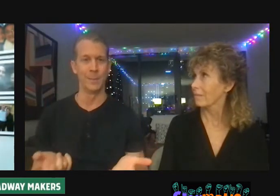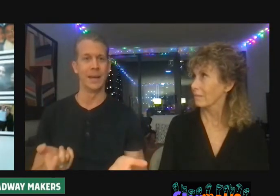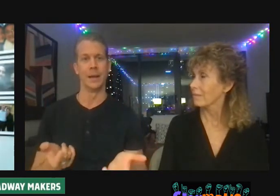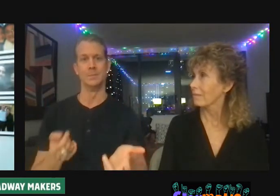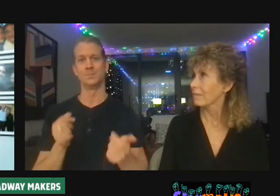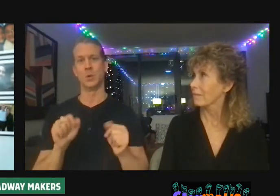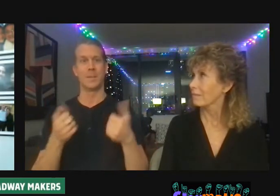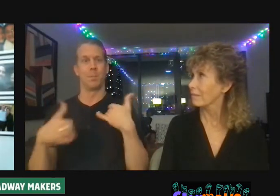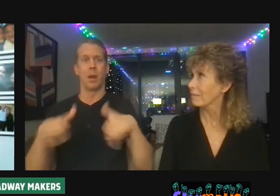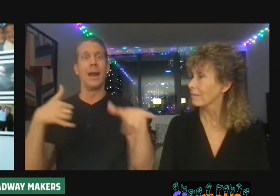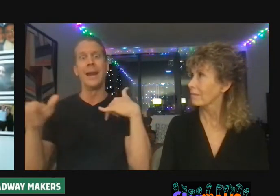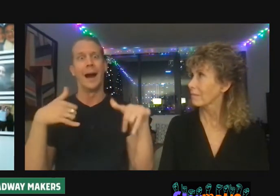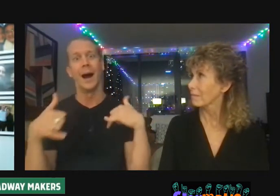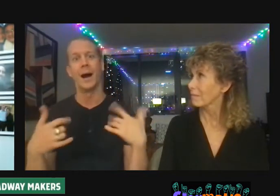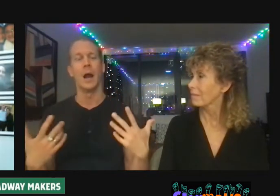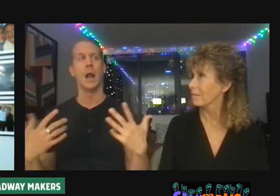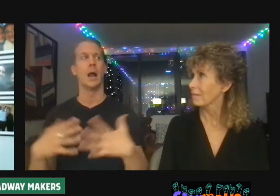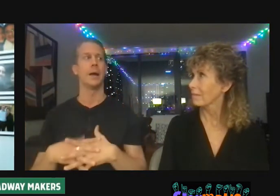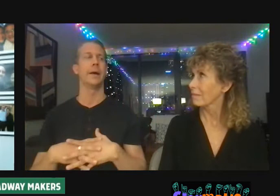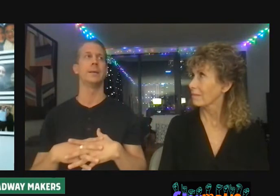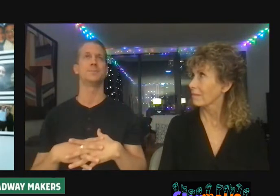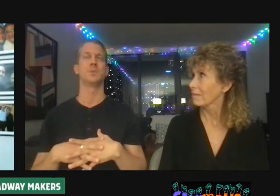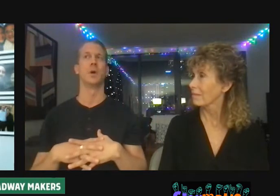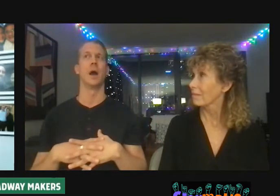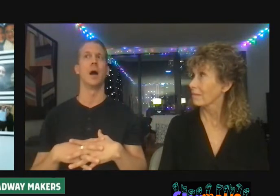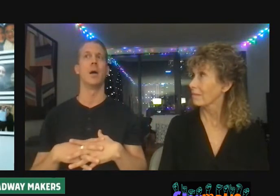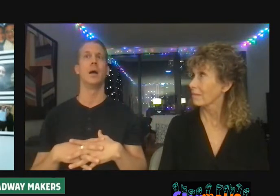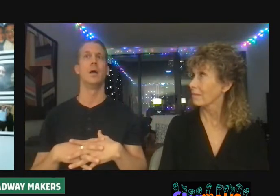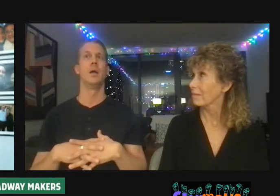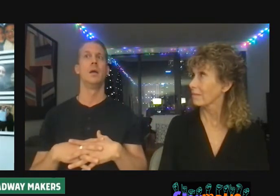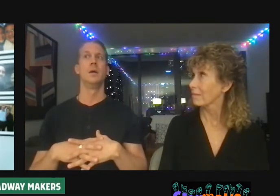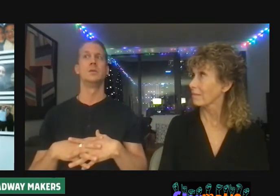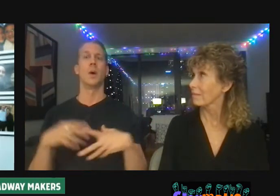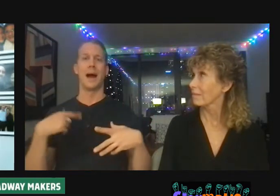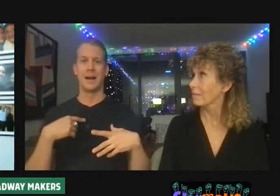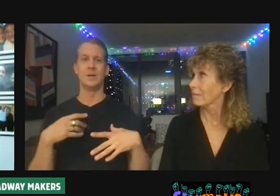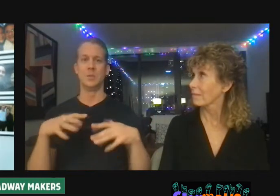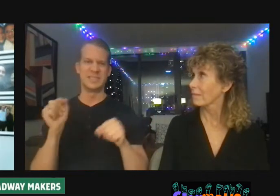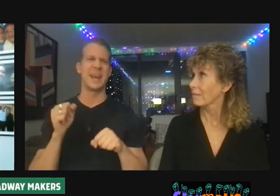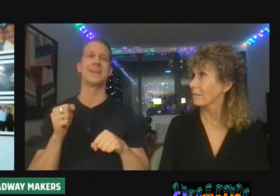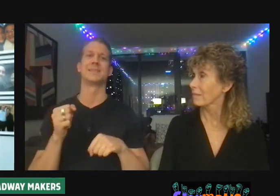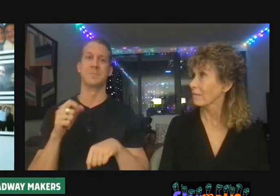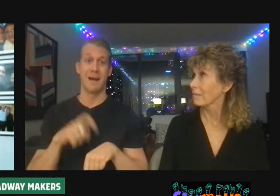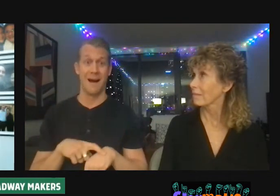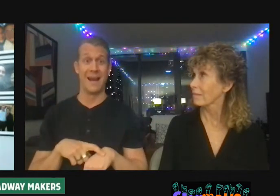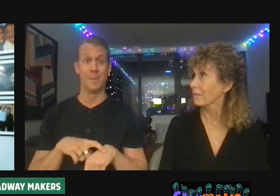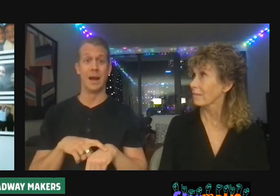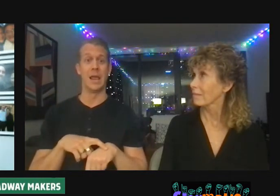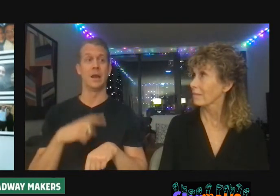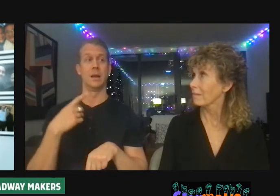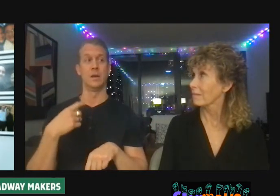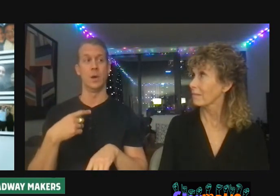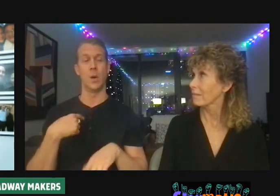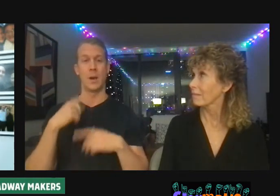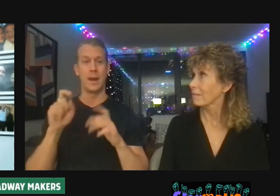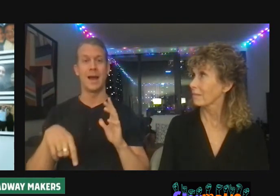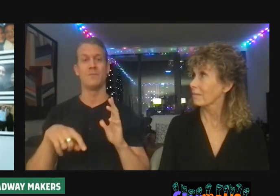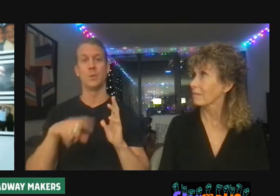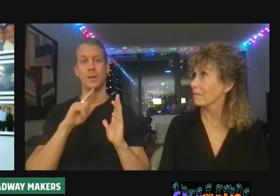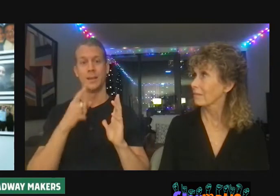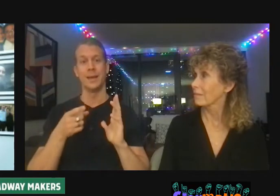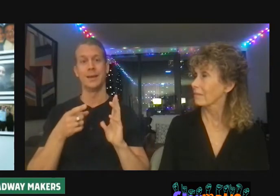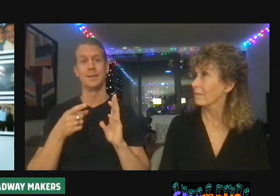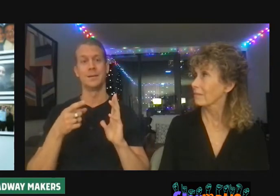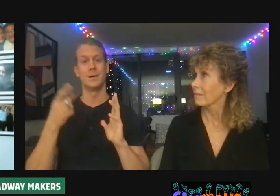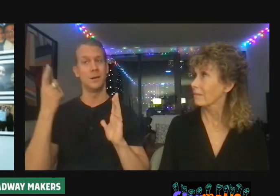it. I mean, you can play and, you know, so it would take some time and, you know, I would